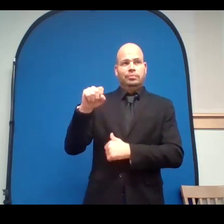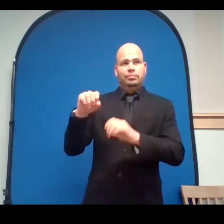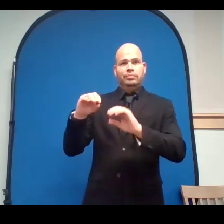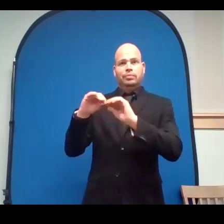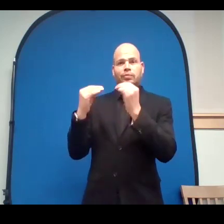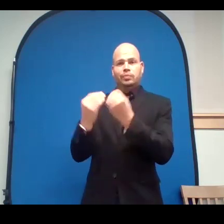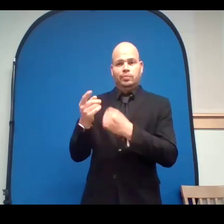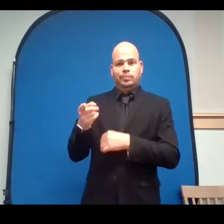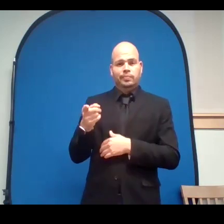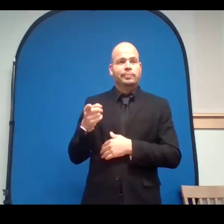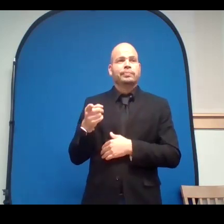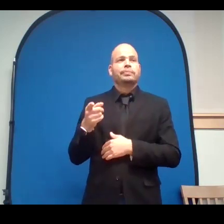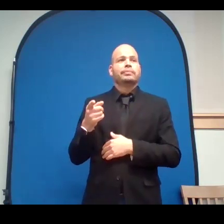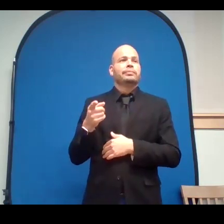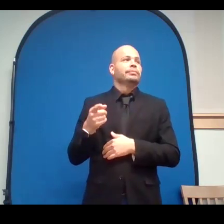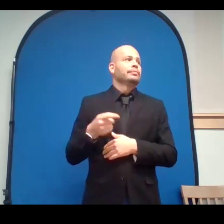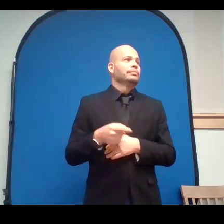This is a good place to start.